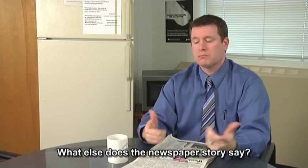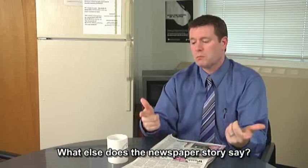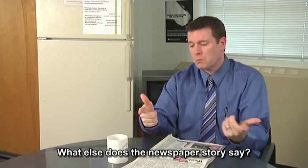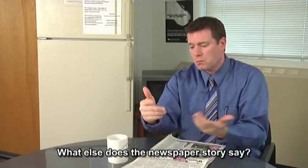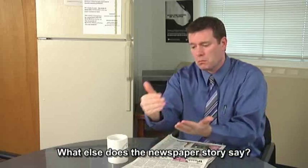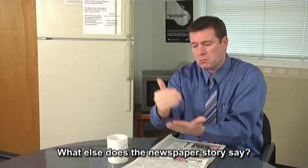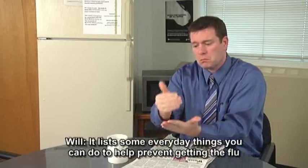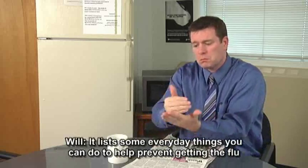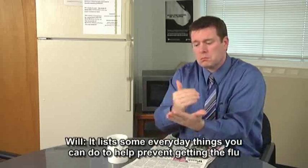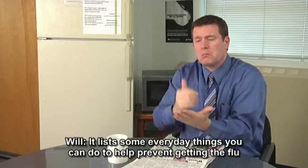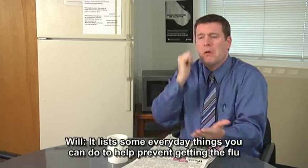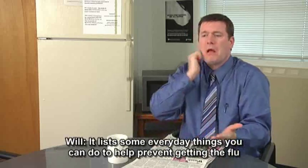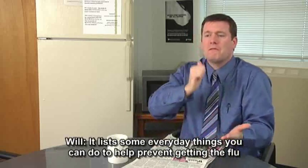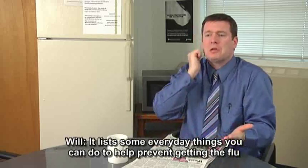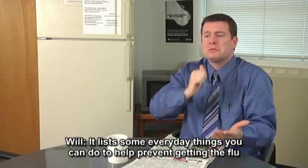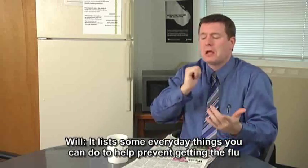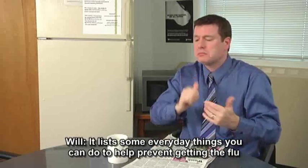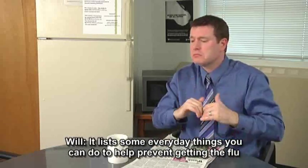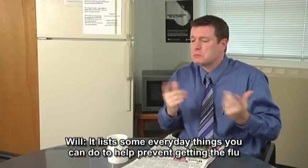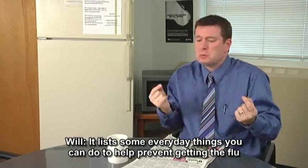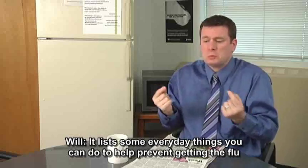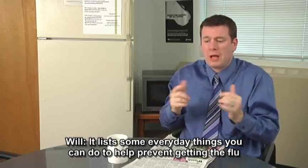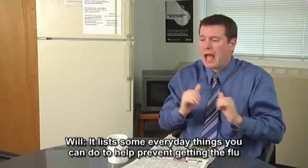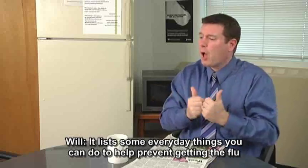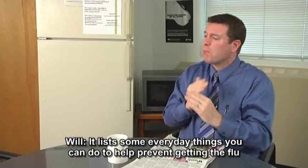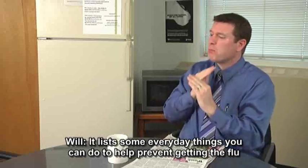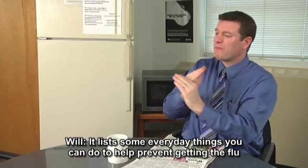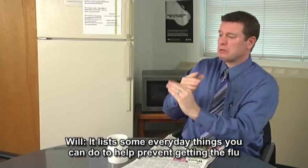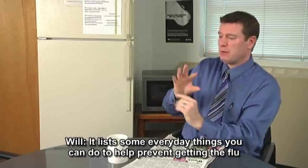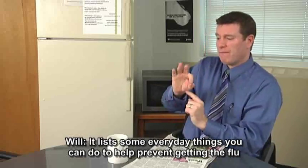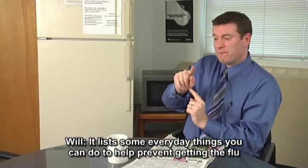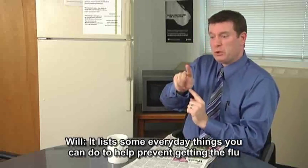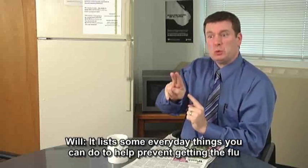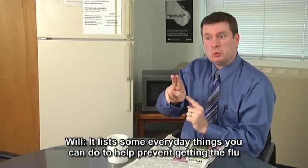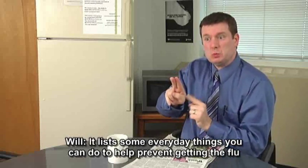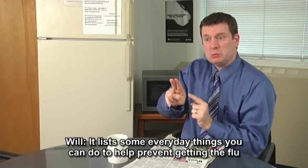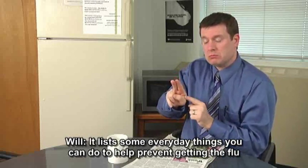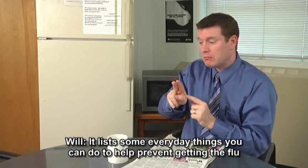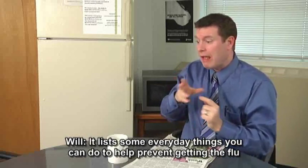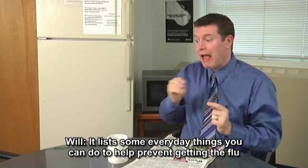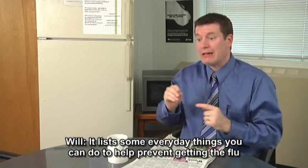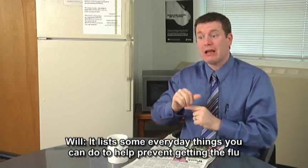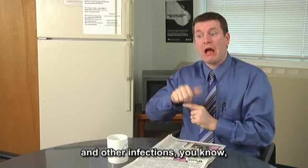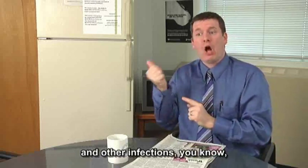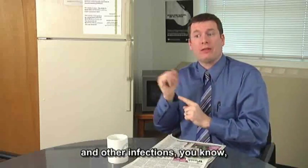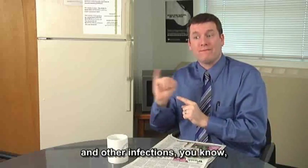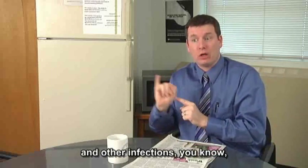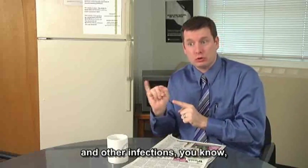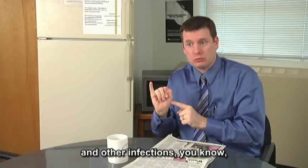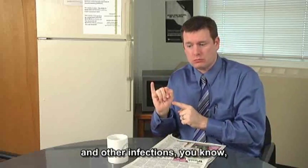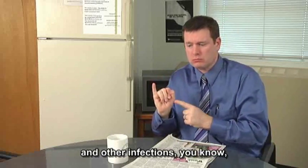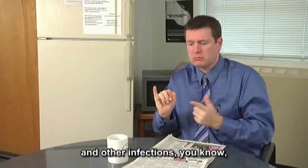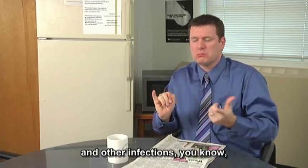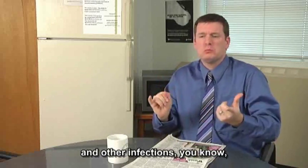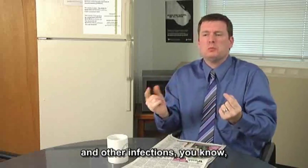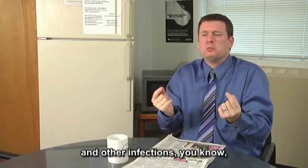It lists some everyday things you can do to help prevent getting the flu and other infections. You know, like washing your hands